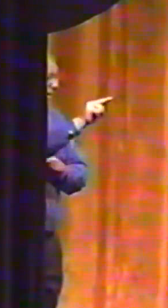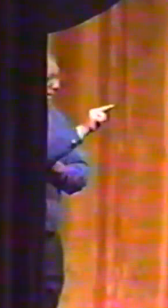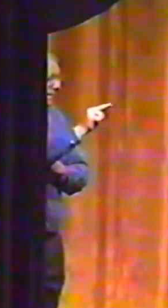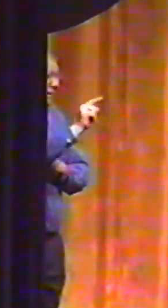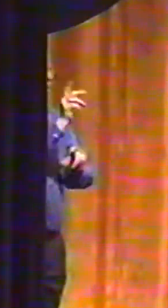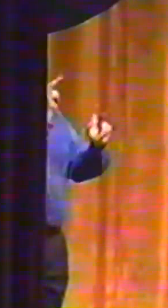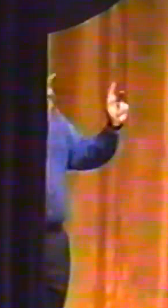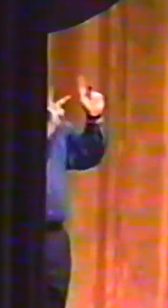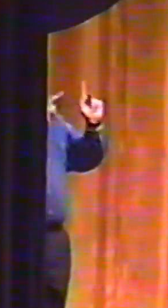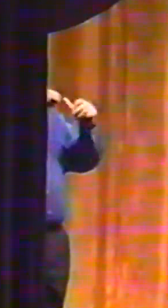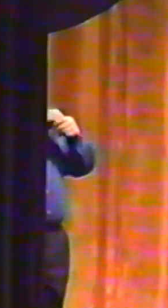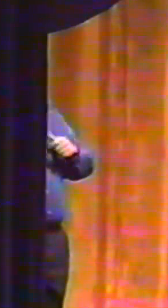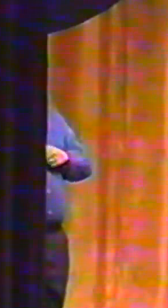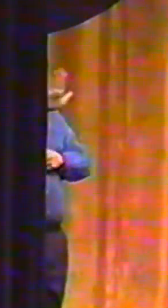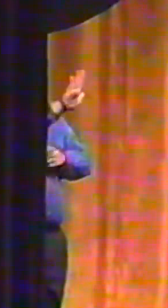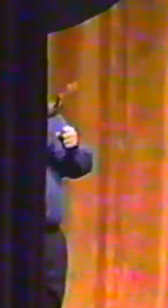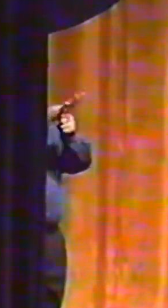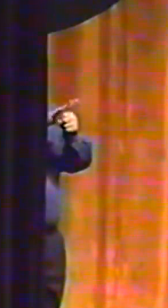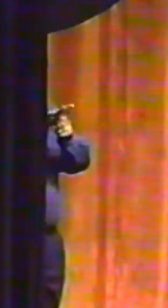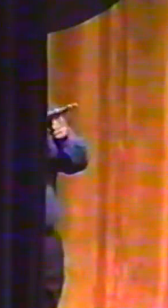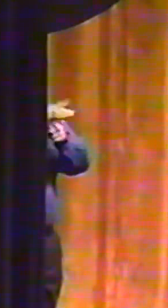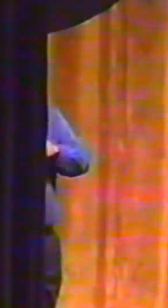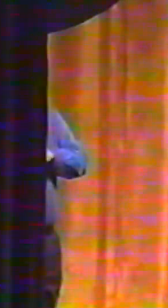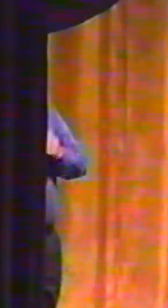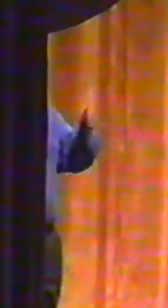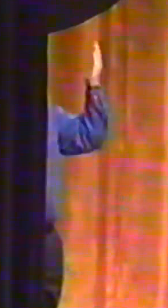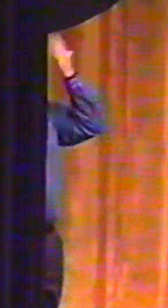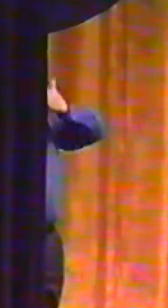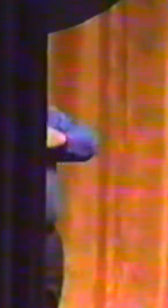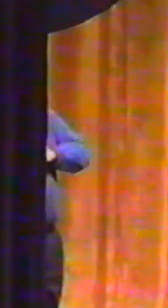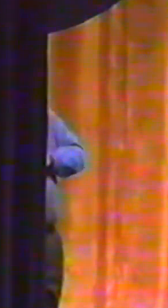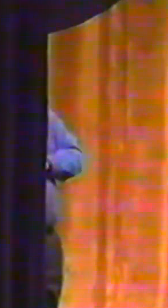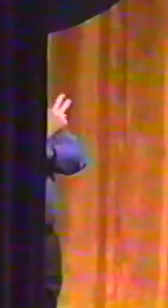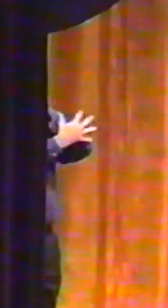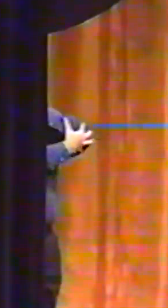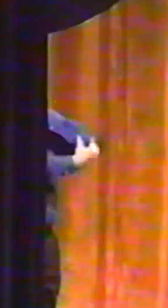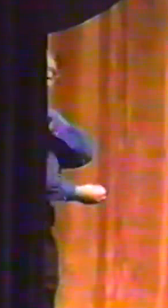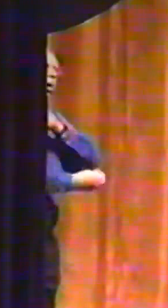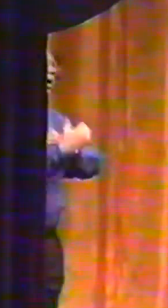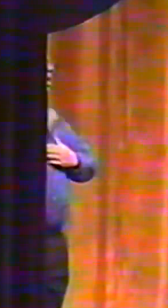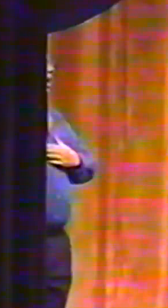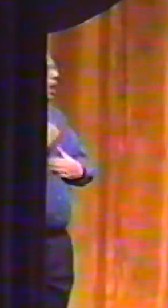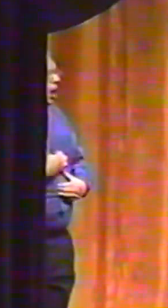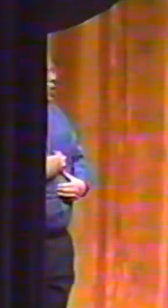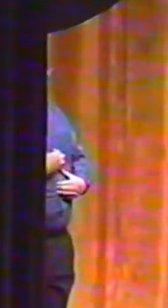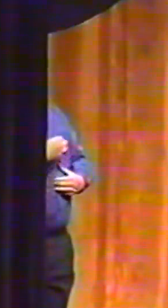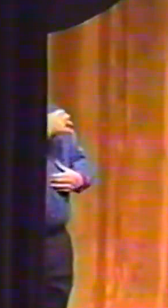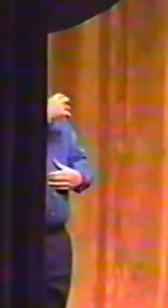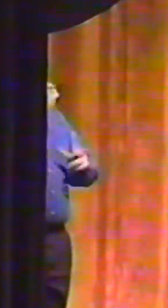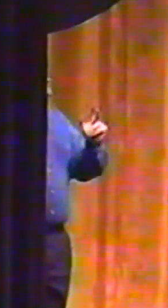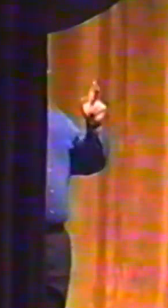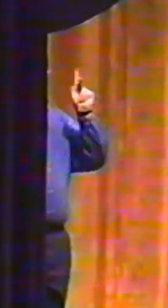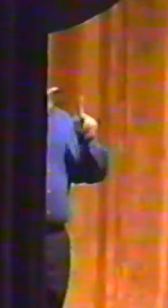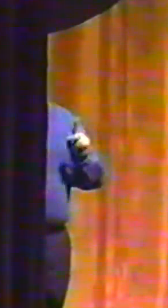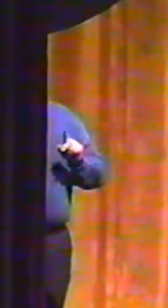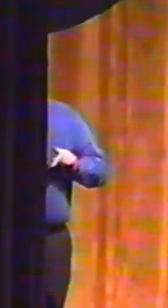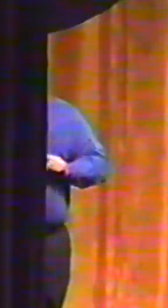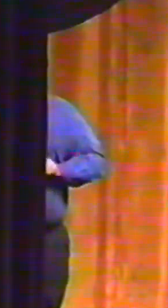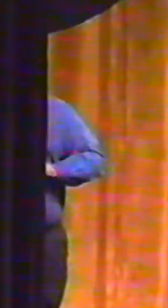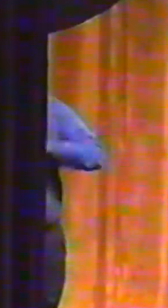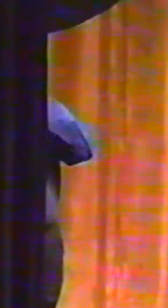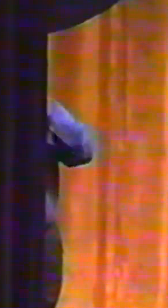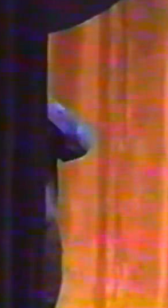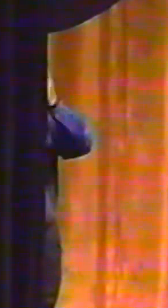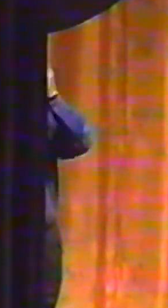they seldom see. This is the impoverished and the hungry and the whistleblower and the people on the raw